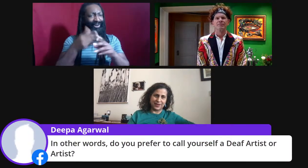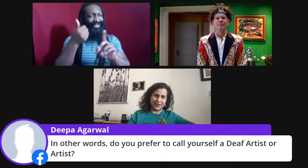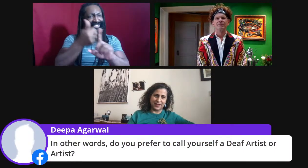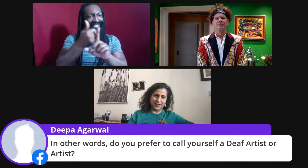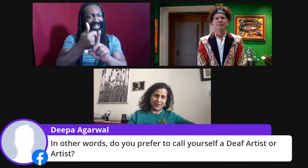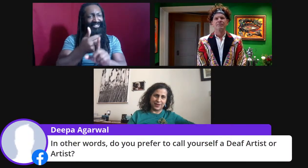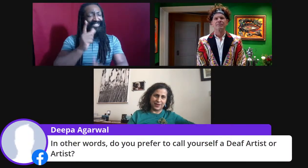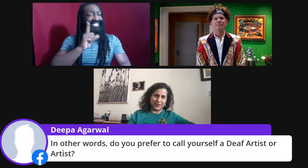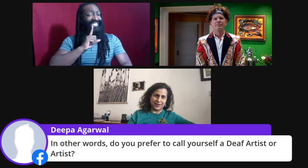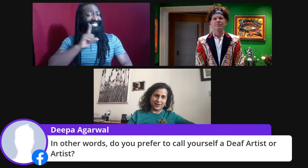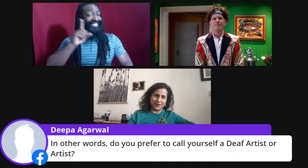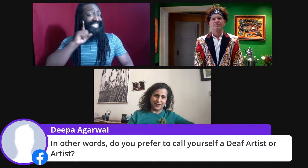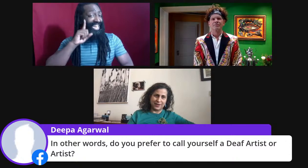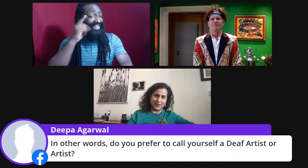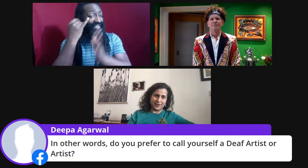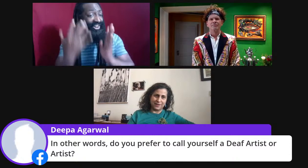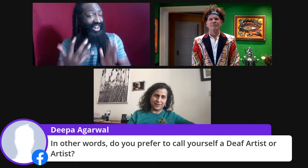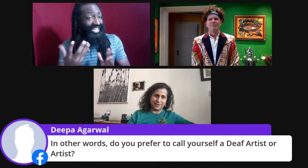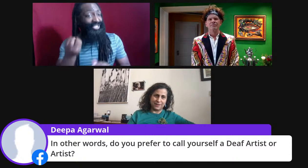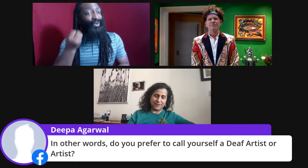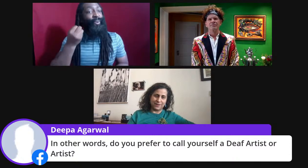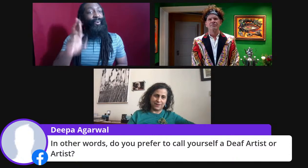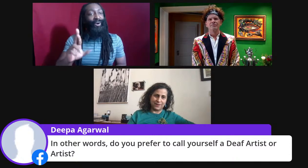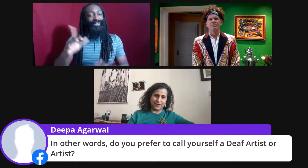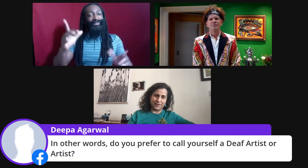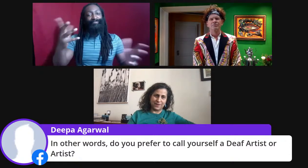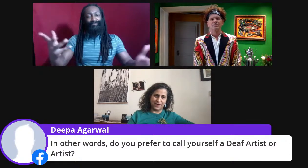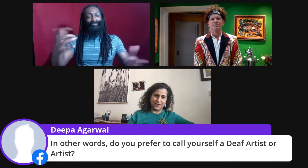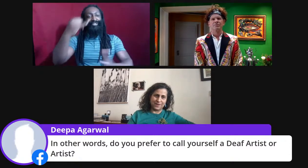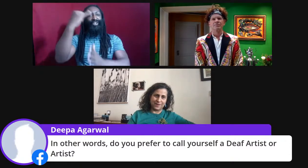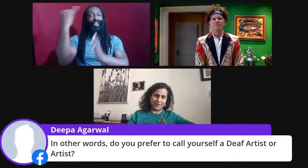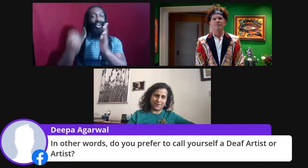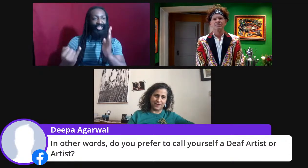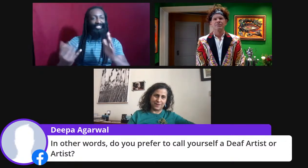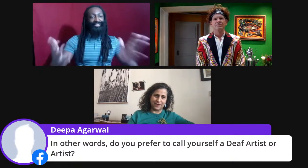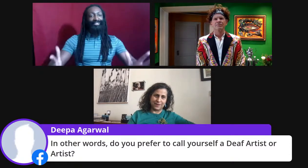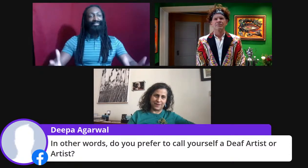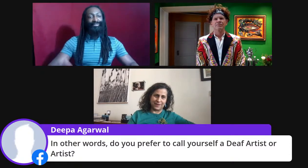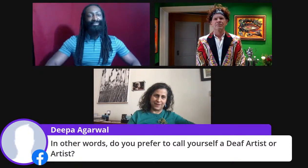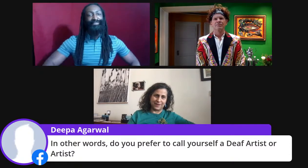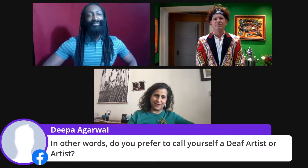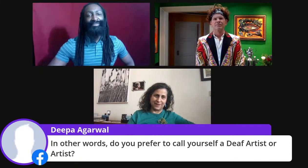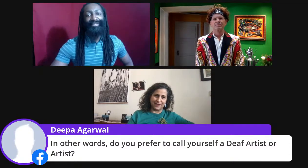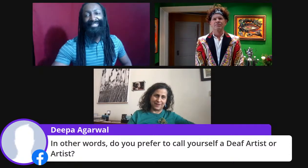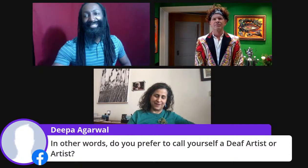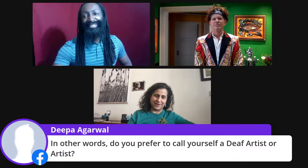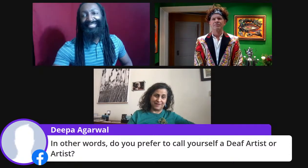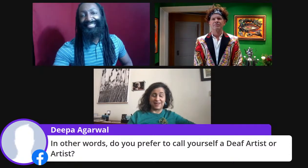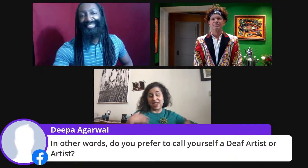In other words, do you prefer to call yourself a deaf artist or simply an artist?